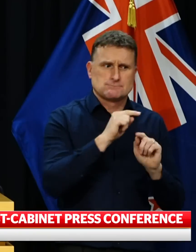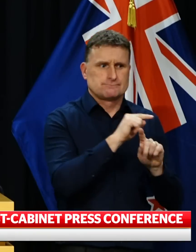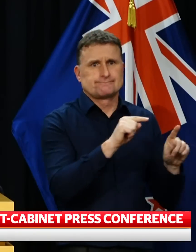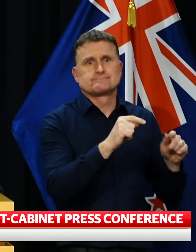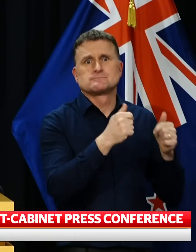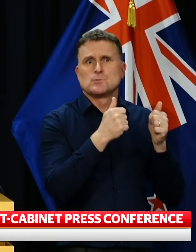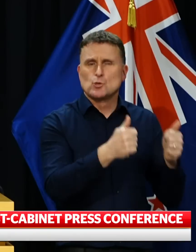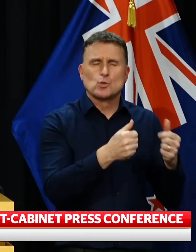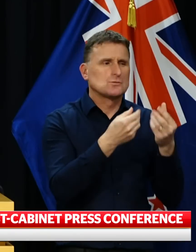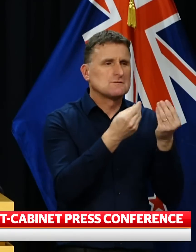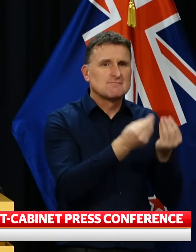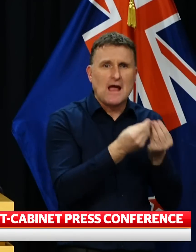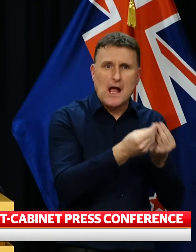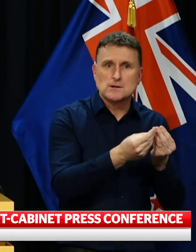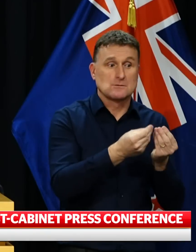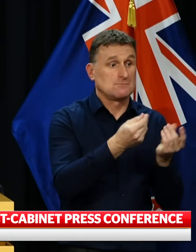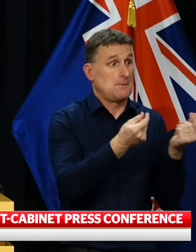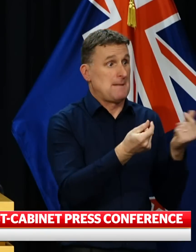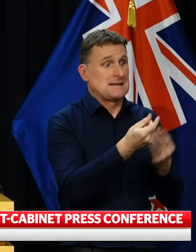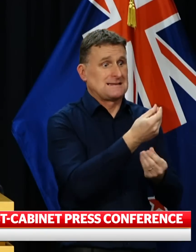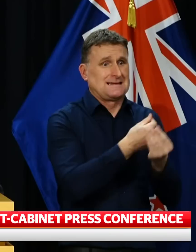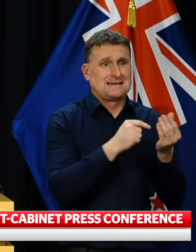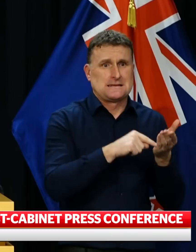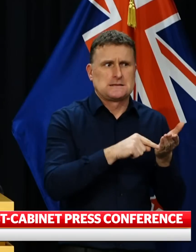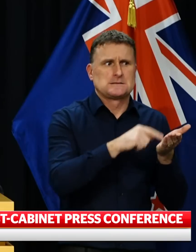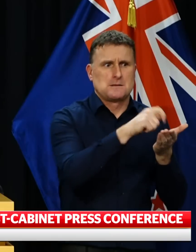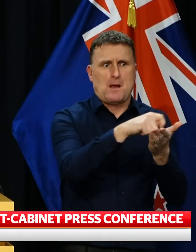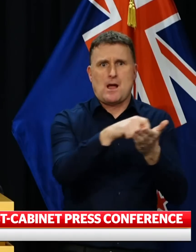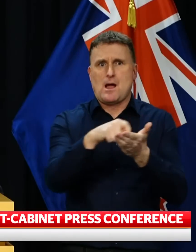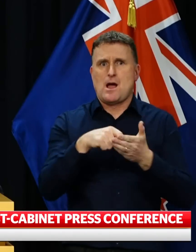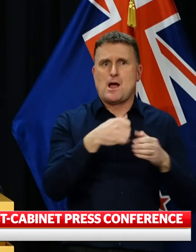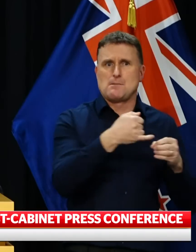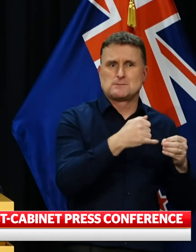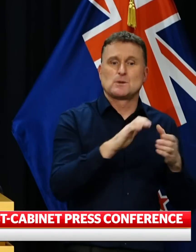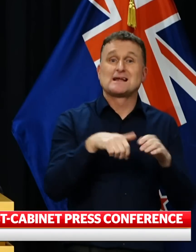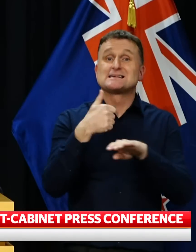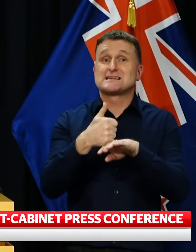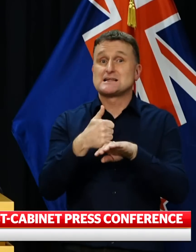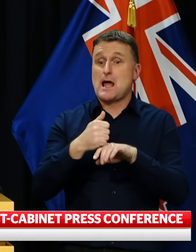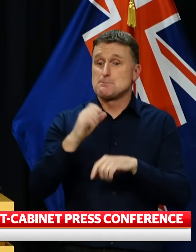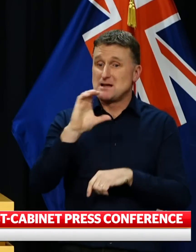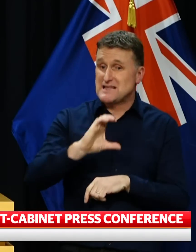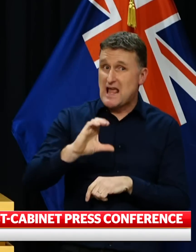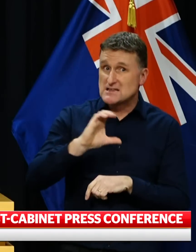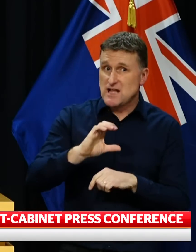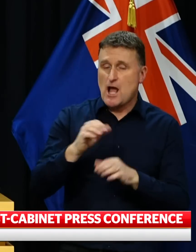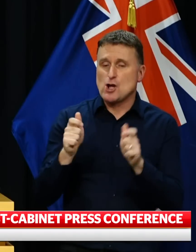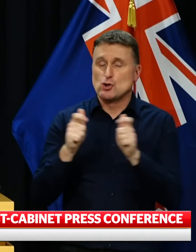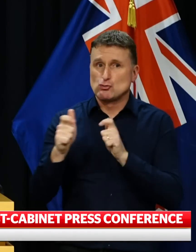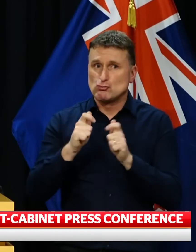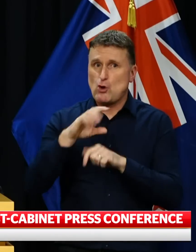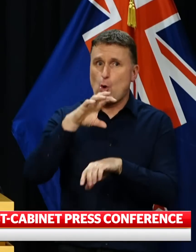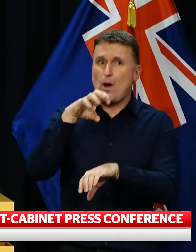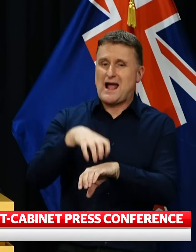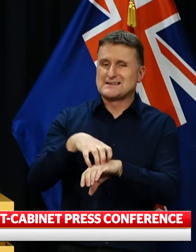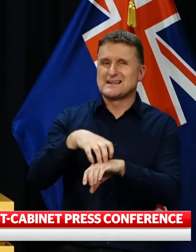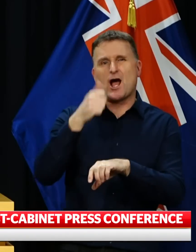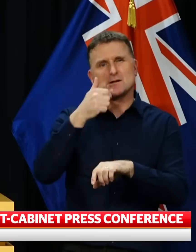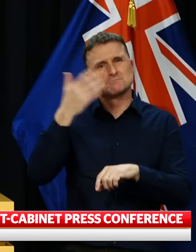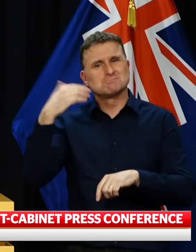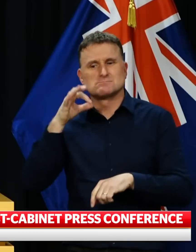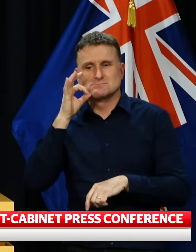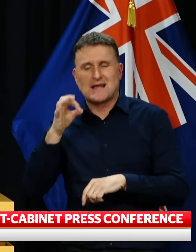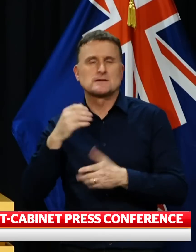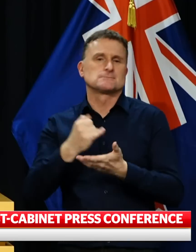spend on medications. We set up the Cancer Control Agency to be an advocate. I note the National Party opposed setting up the